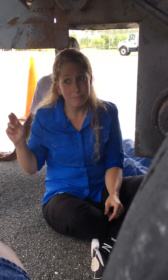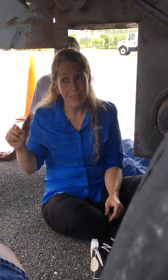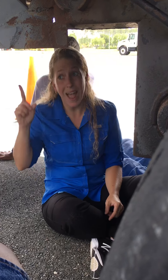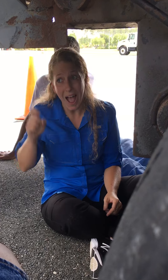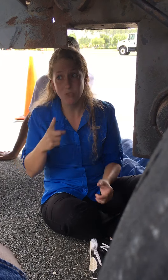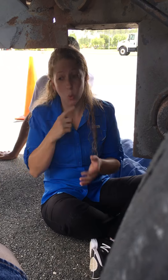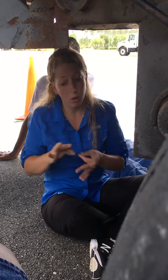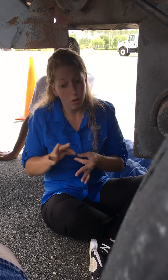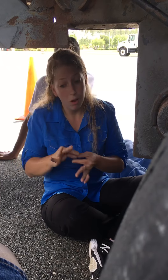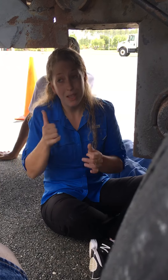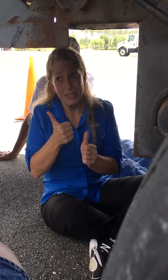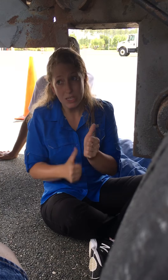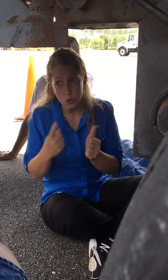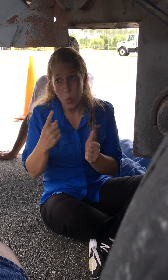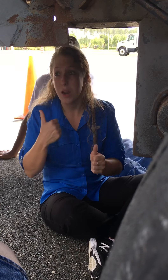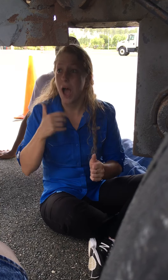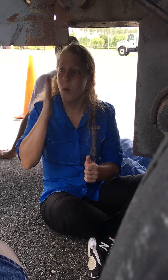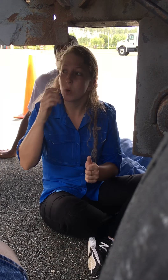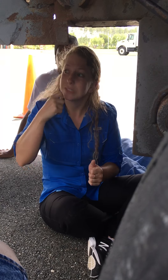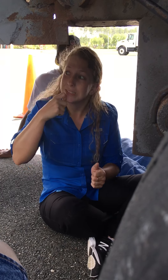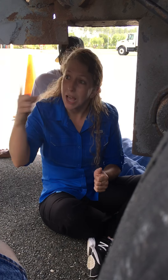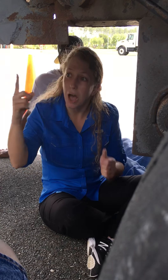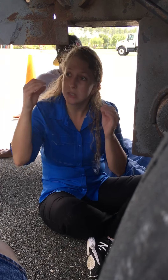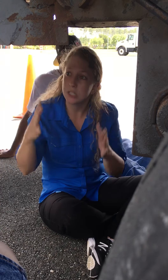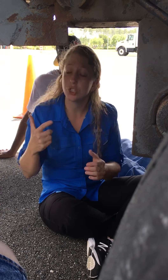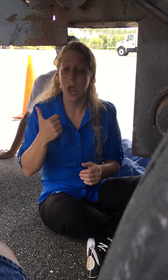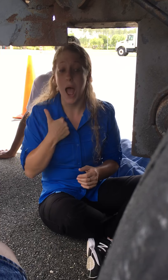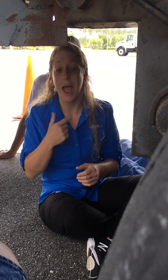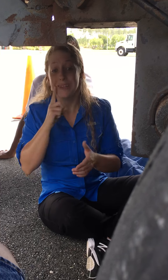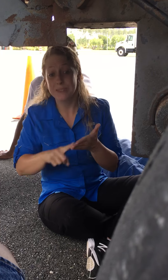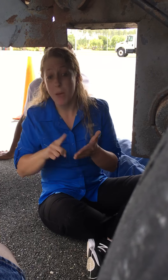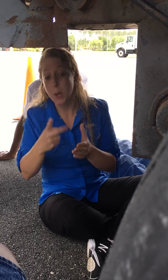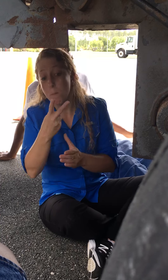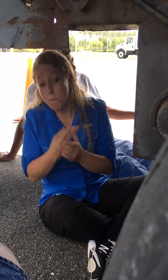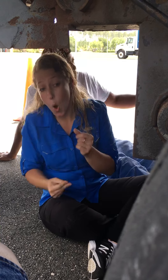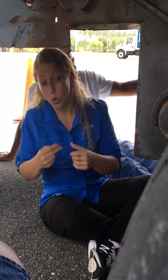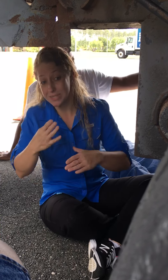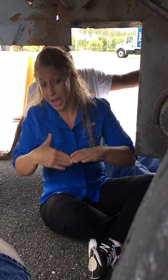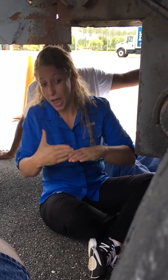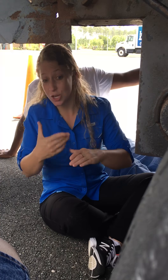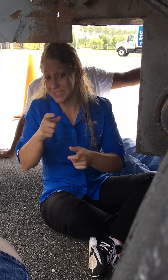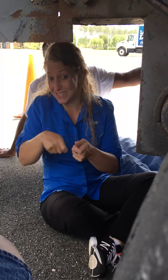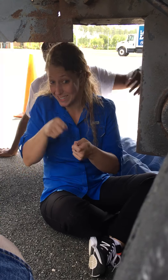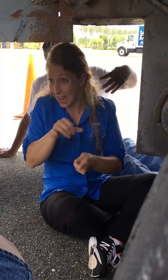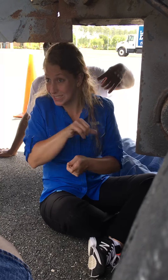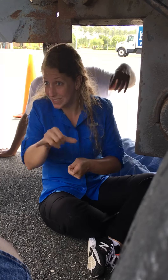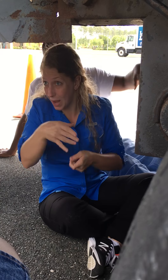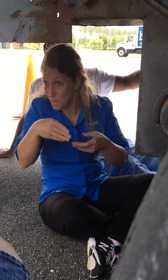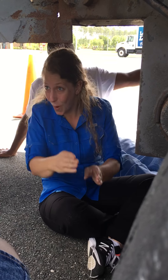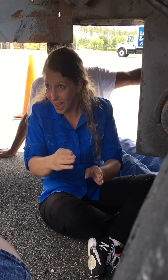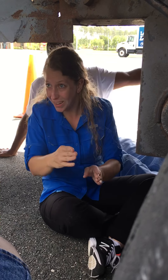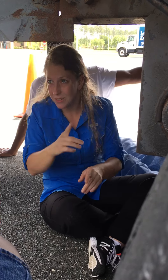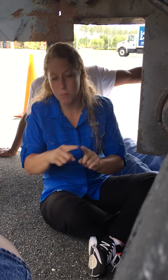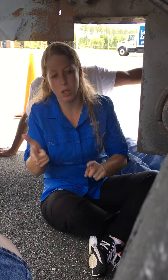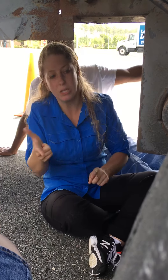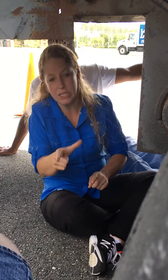gonna inspect both of these tires the same exact way. The same exact way. But then if the right side is gonna be the same as